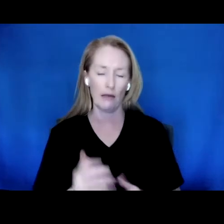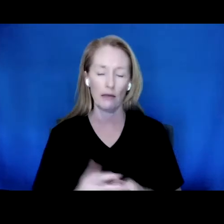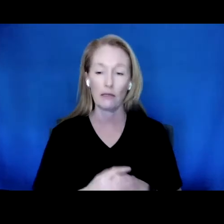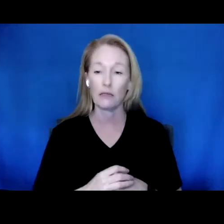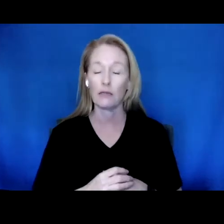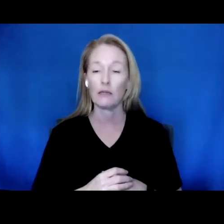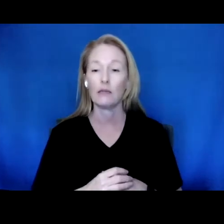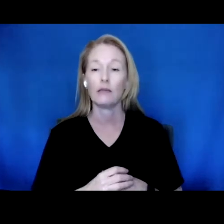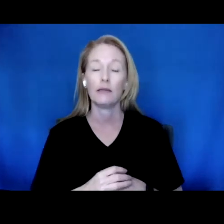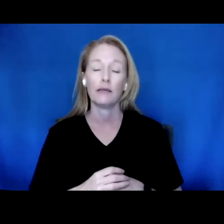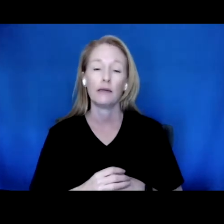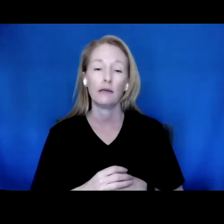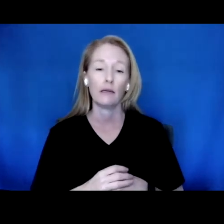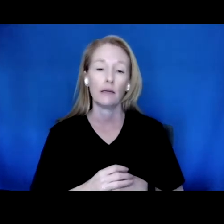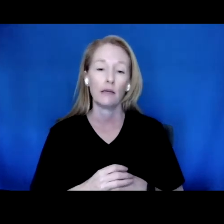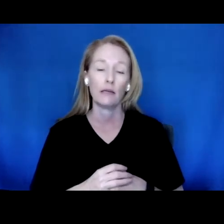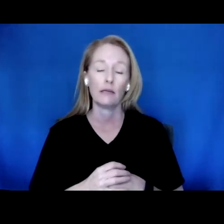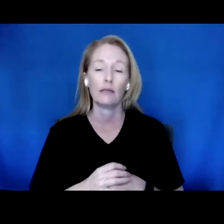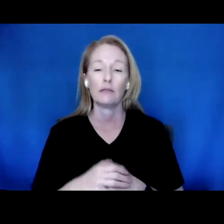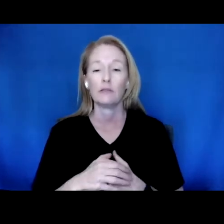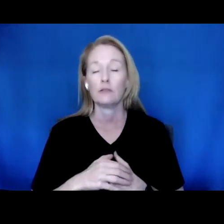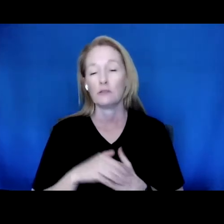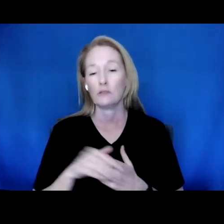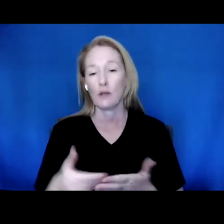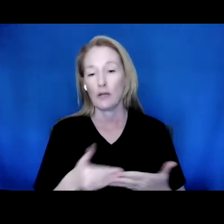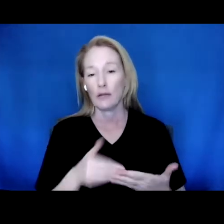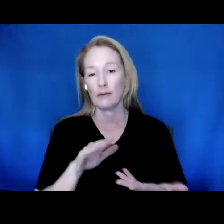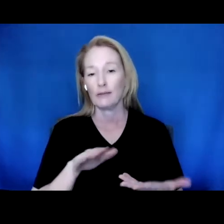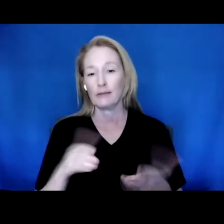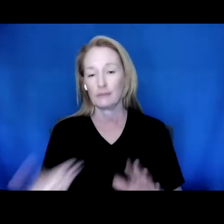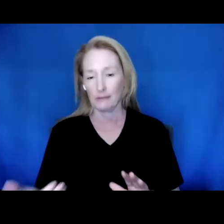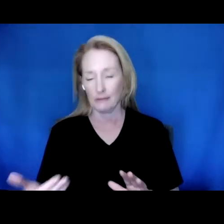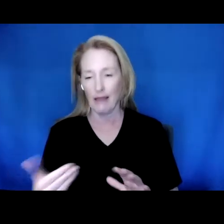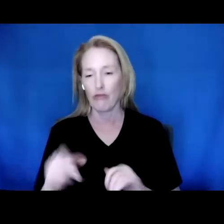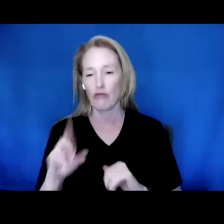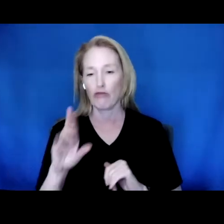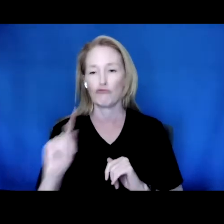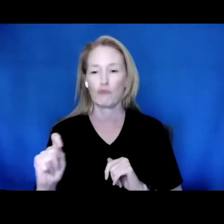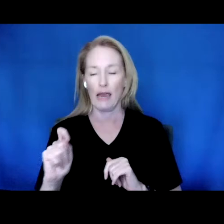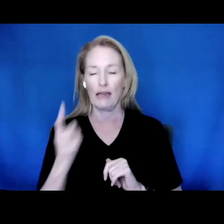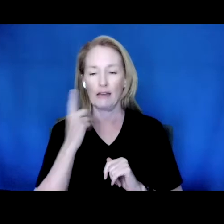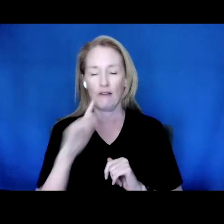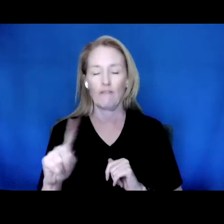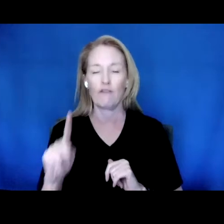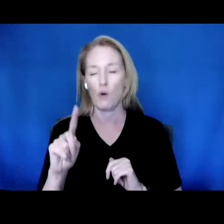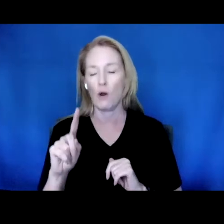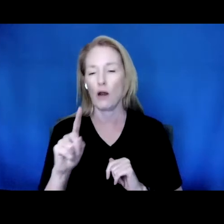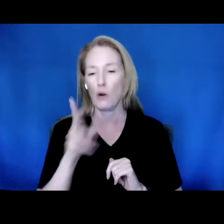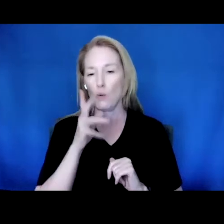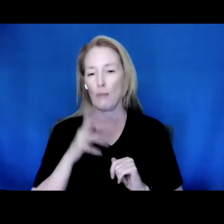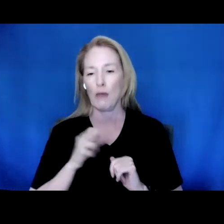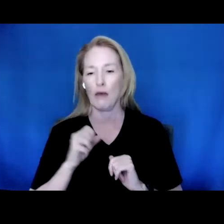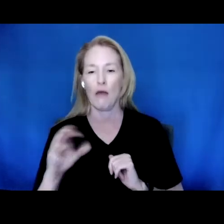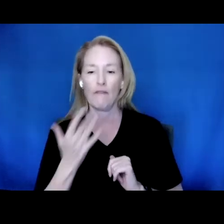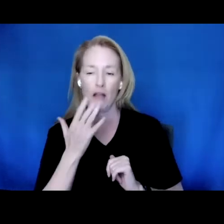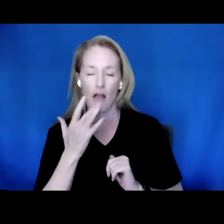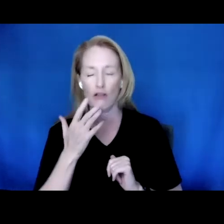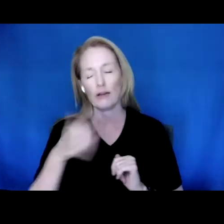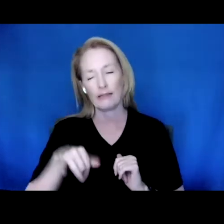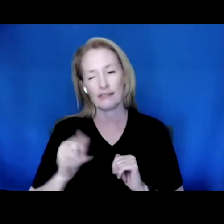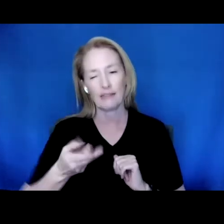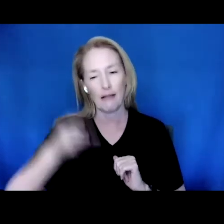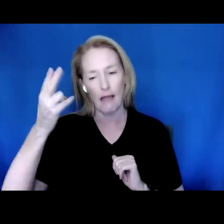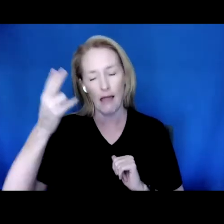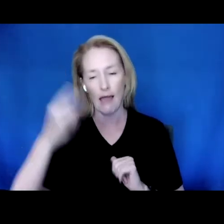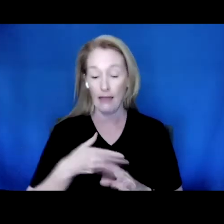rate in communities of color in Arizona have remained high. And a previous perinatal periods of risk